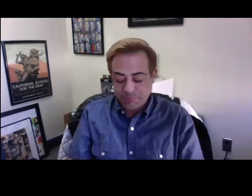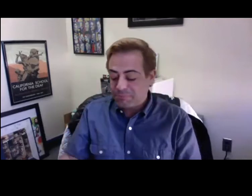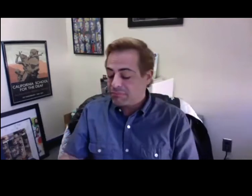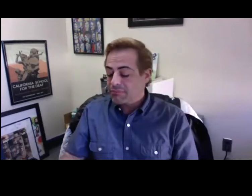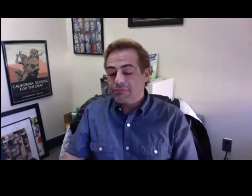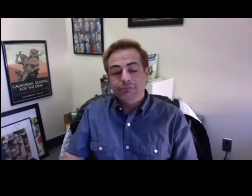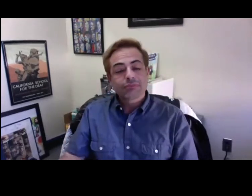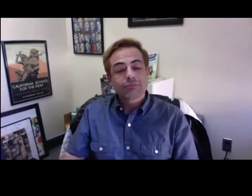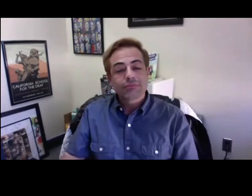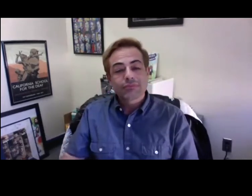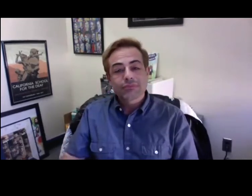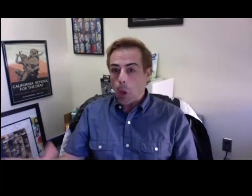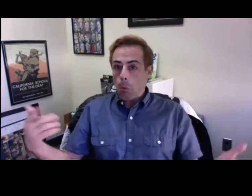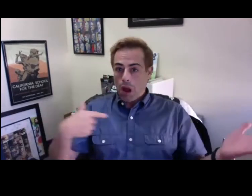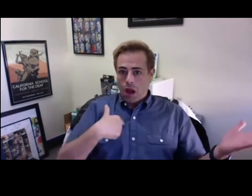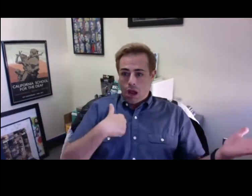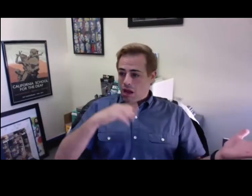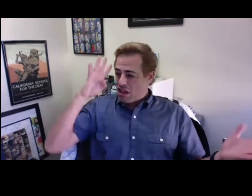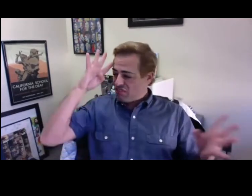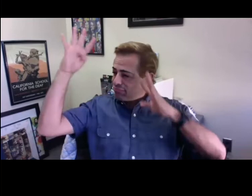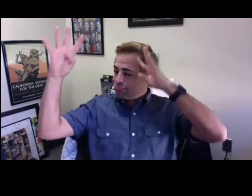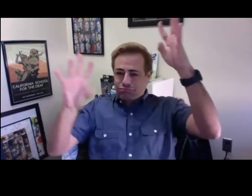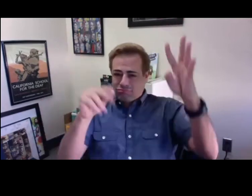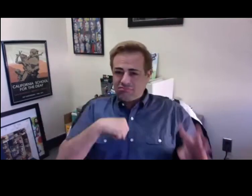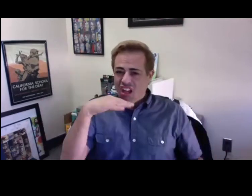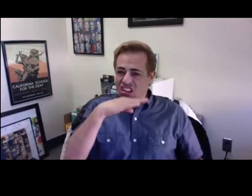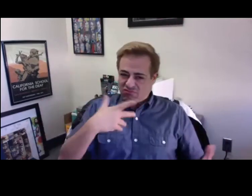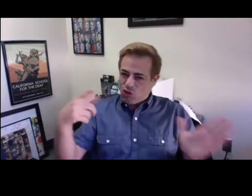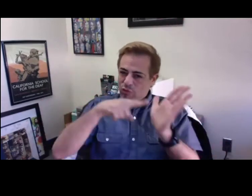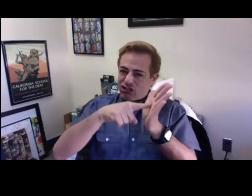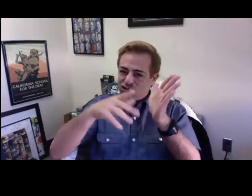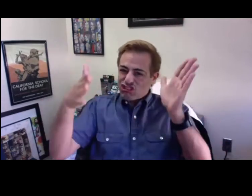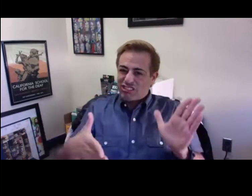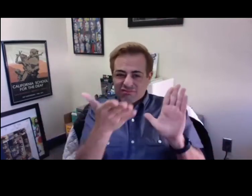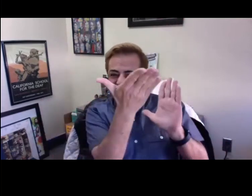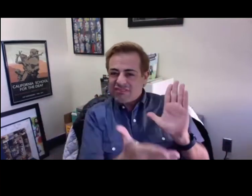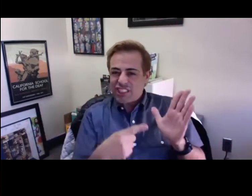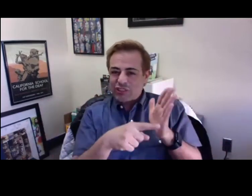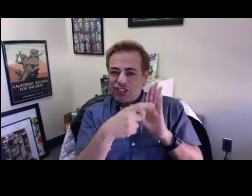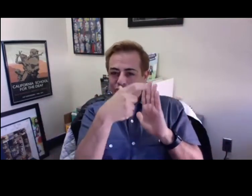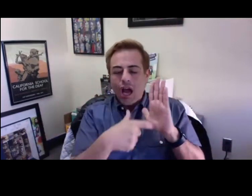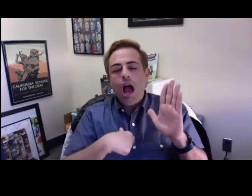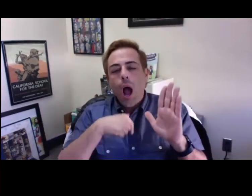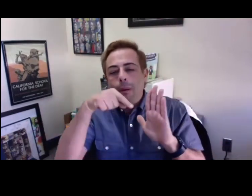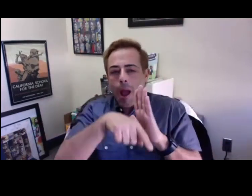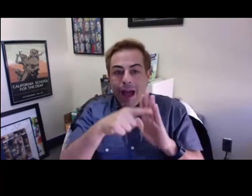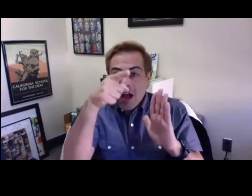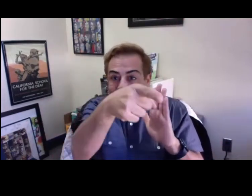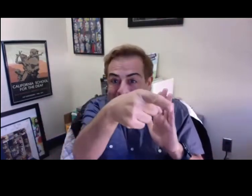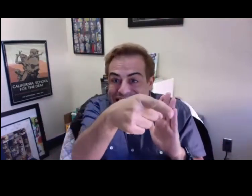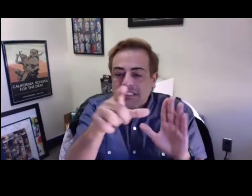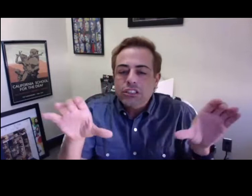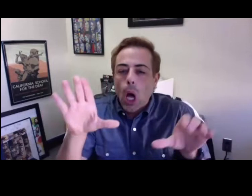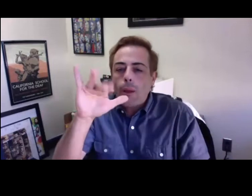the same area of the brain that processes language. That's the important part. And I'm not, making all of this stuff up. There